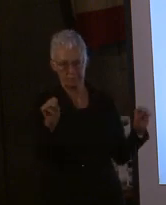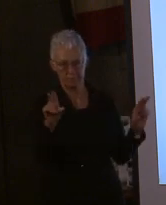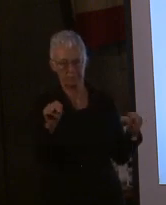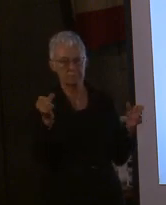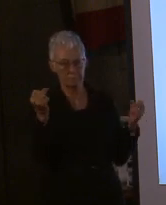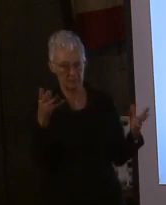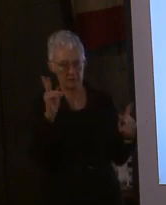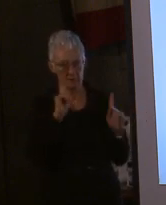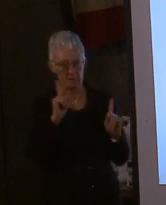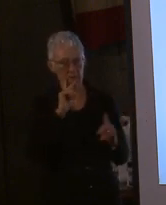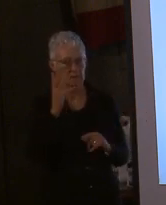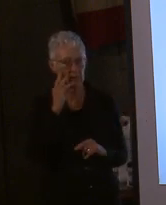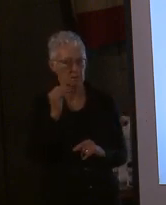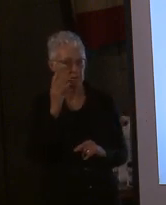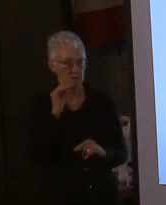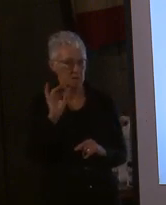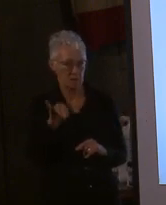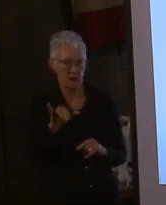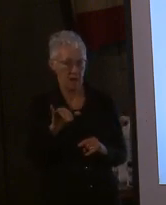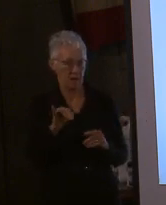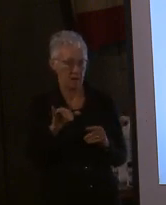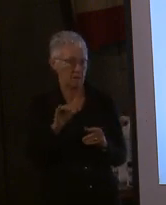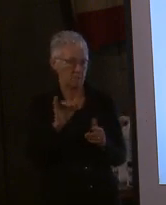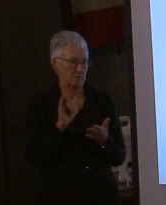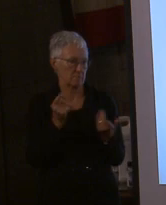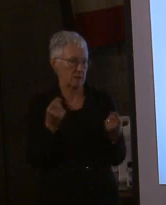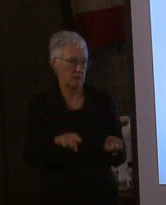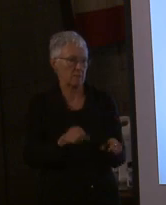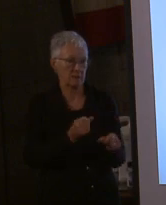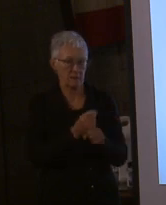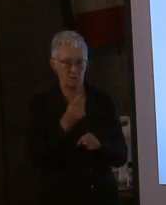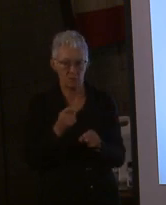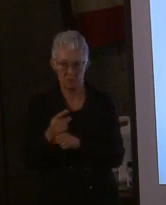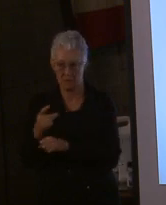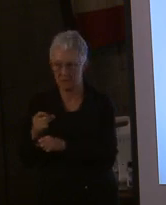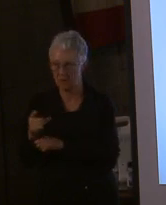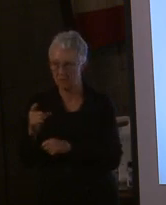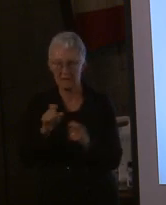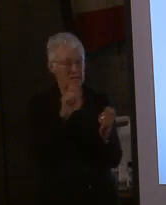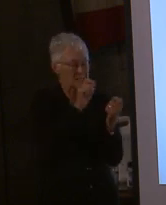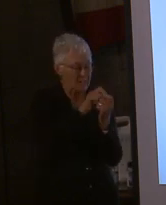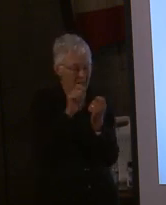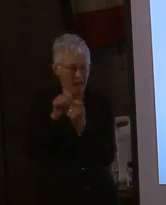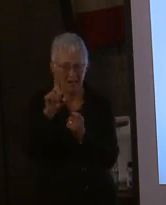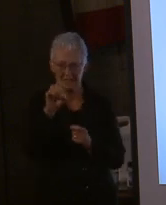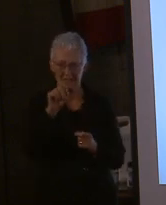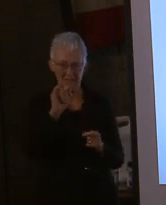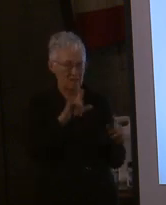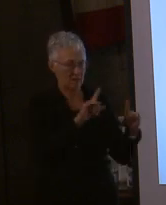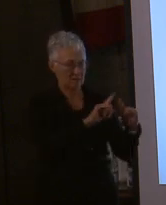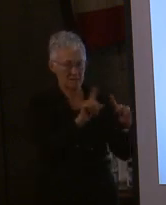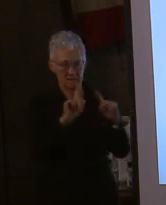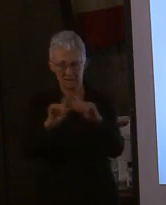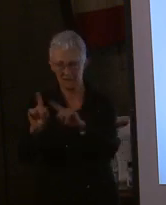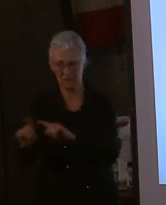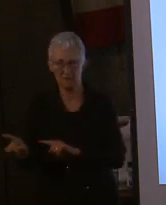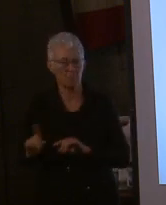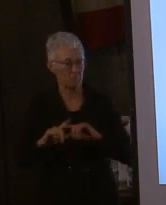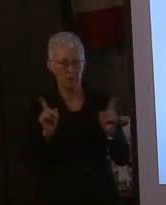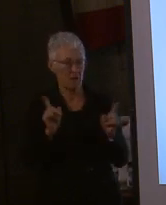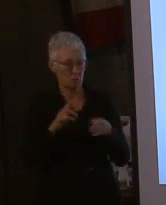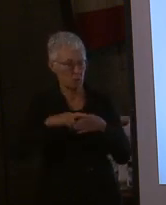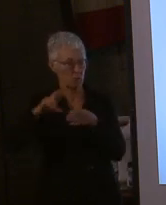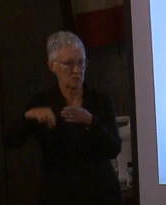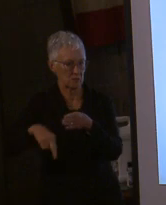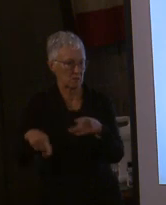loss each year. The details are different, but the heartache is the same. As a hospice worker, I witnessed the lifelong